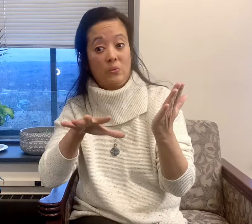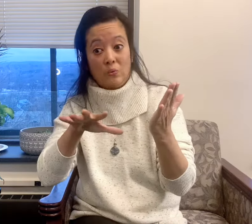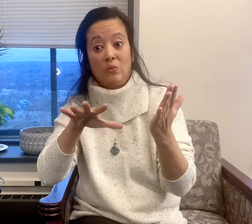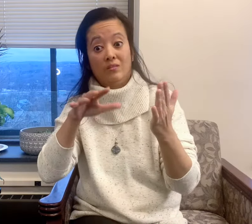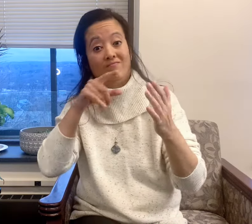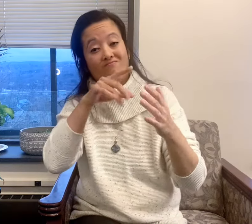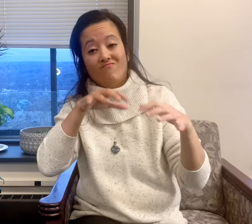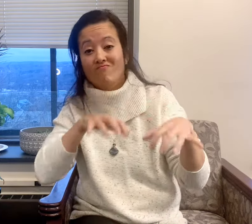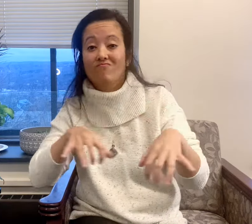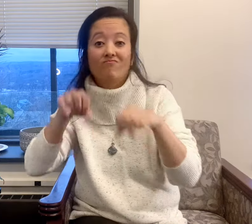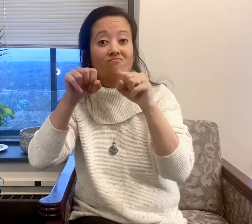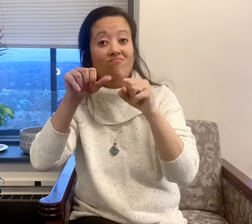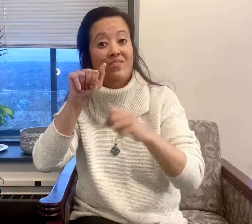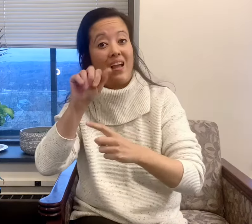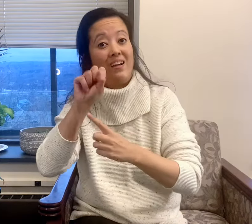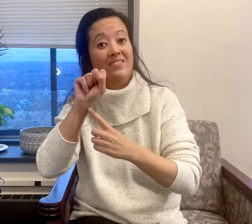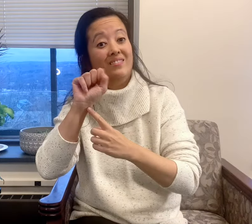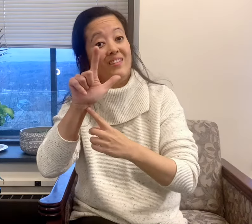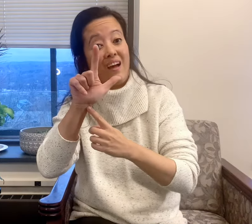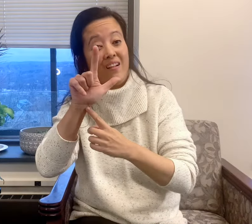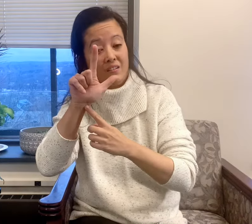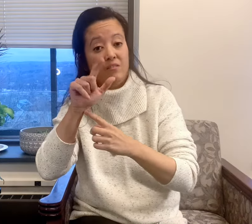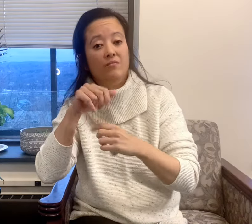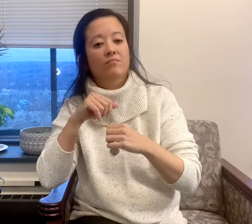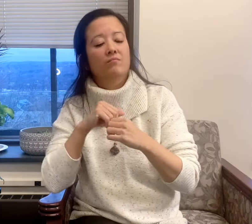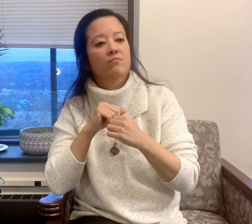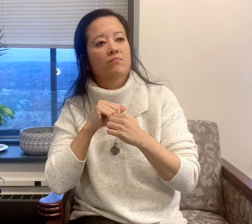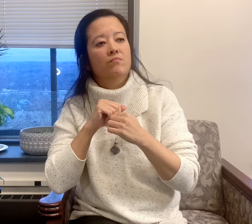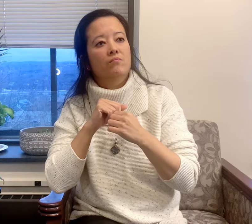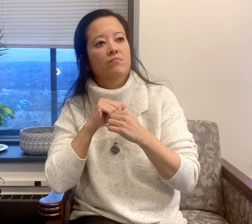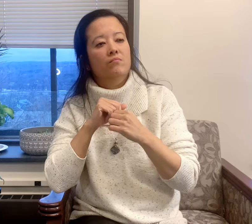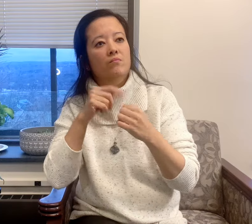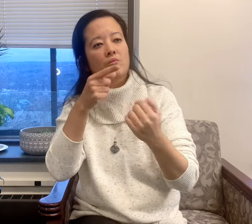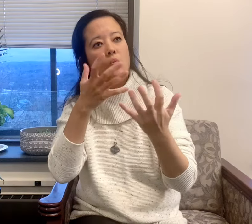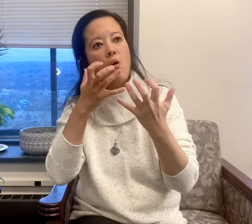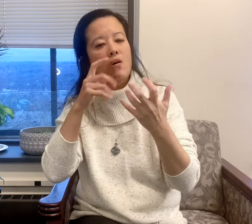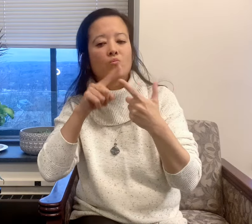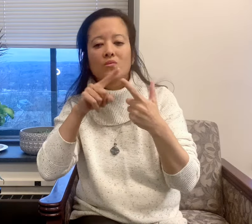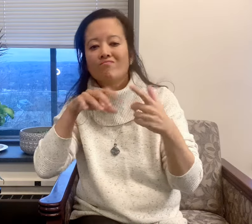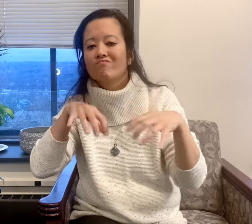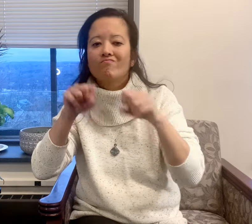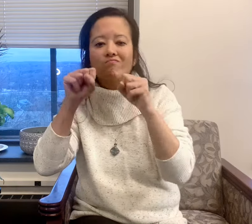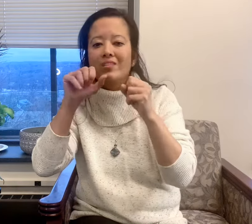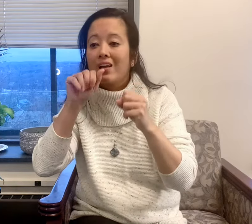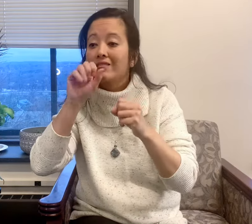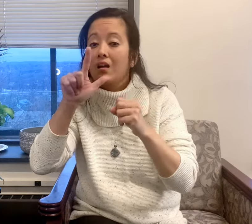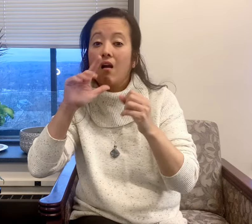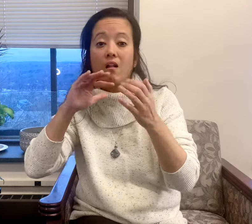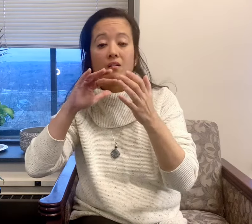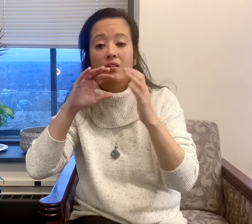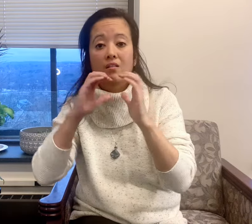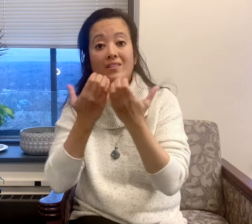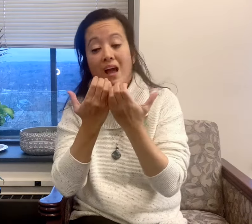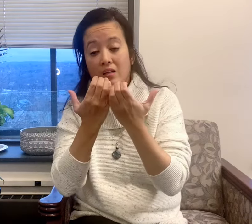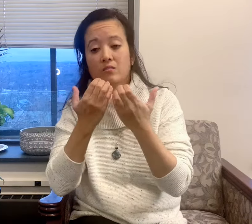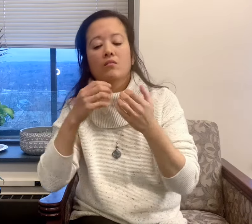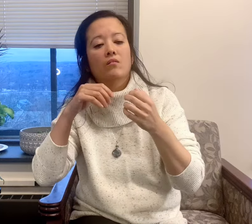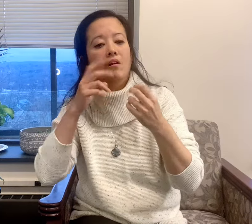Now, the ideal student who would be interested in American Sign Language, you want to take ASL class.